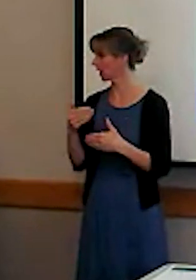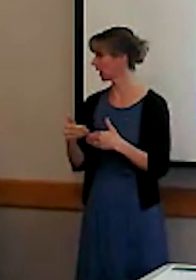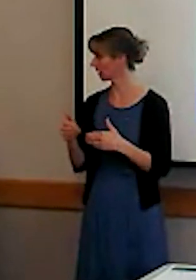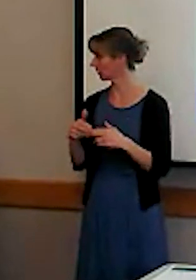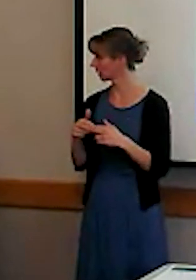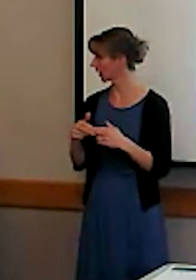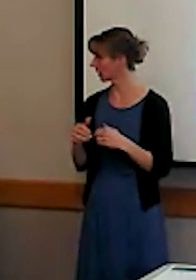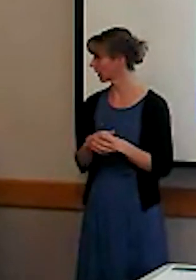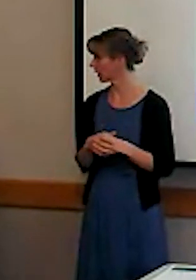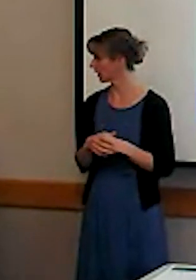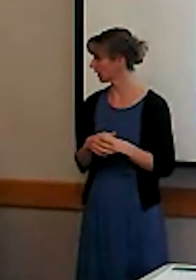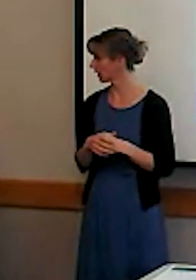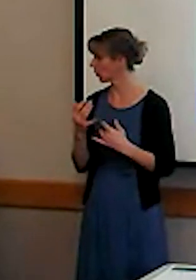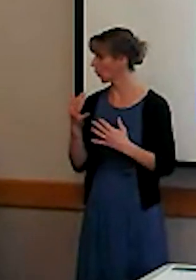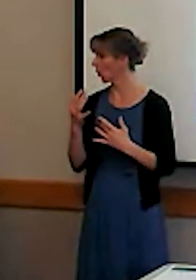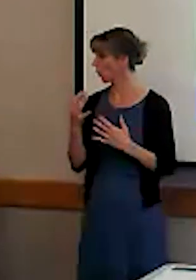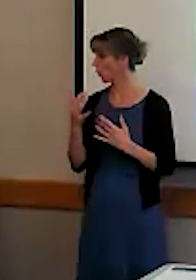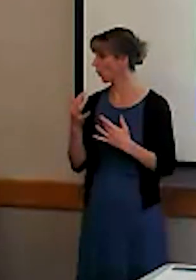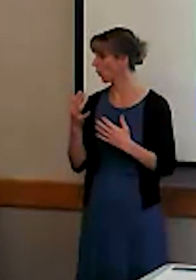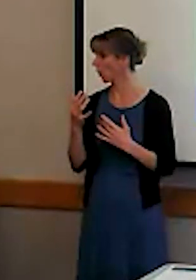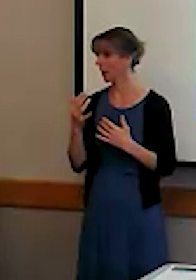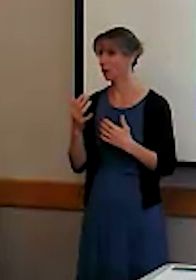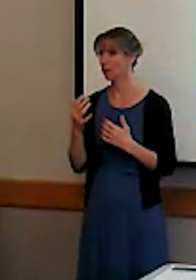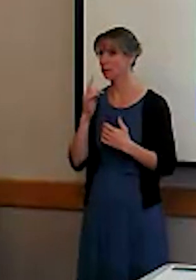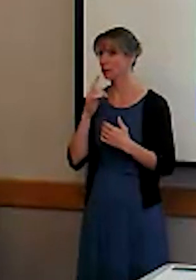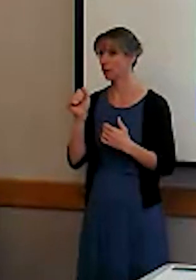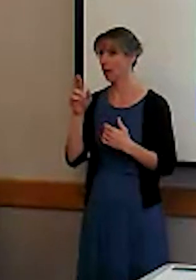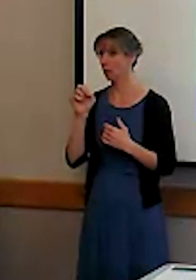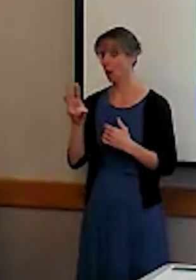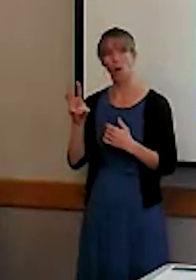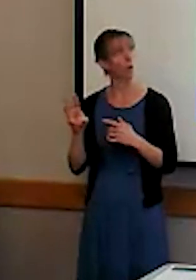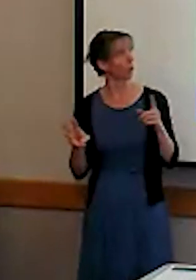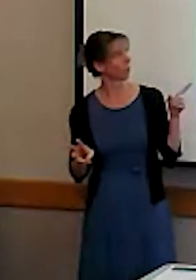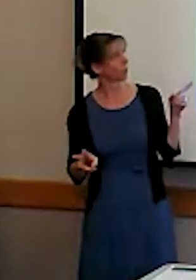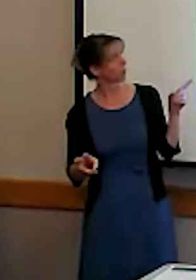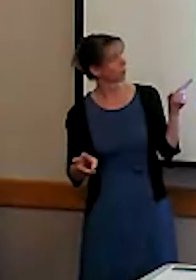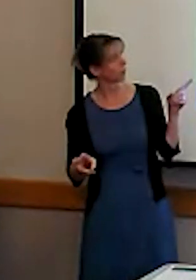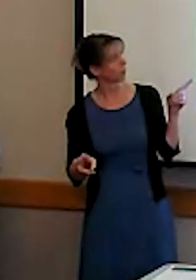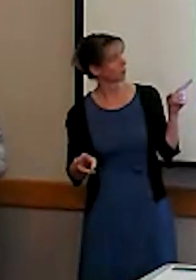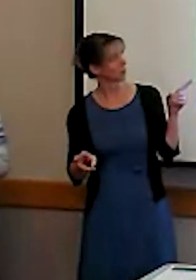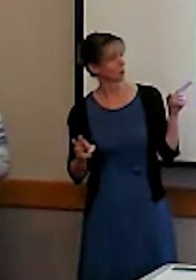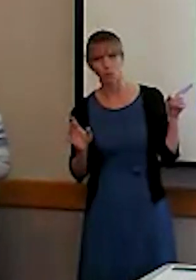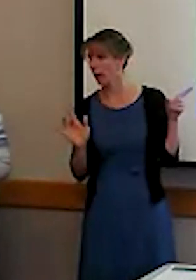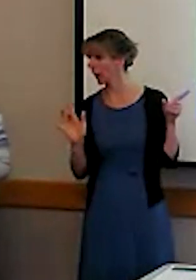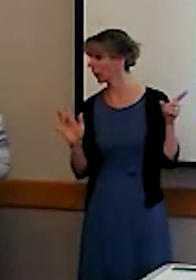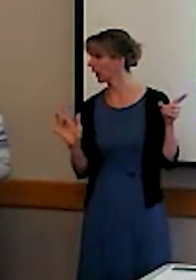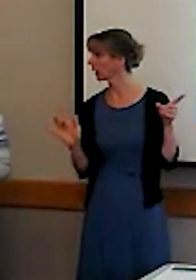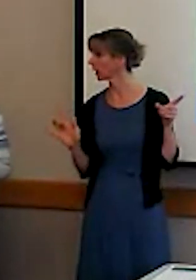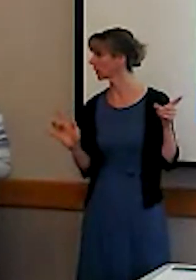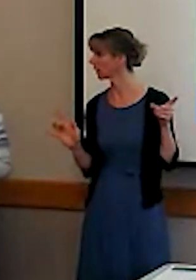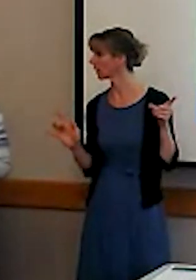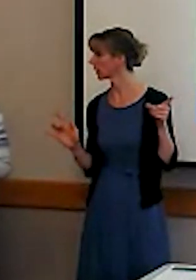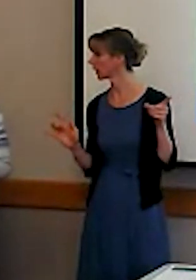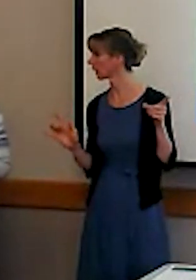next slide. just a second. See the arrow. You want me to click on the arrow?